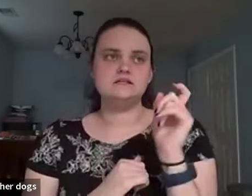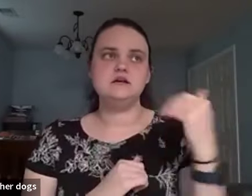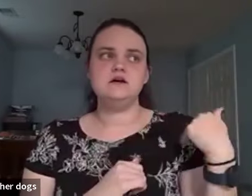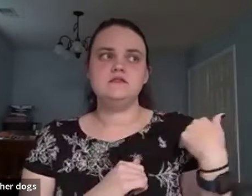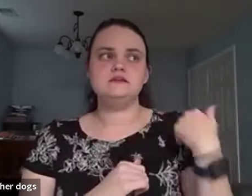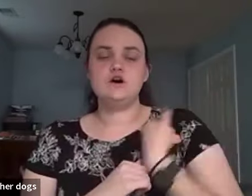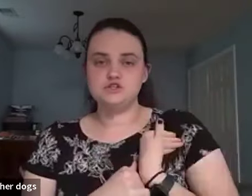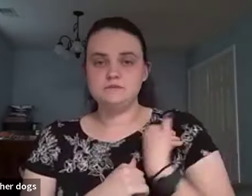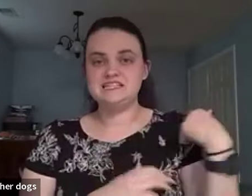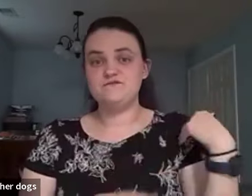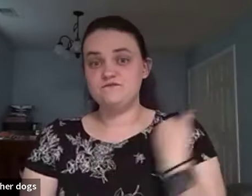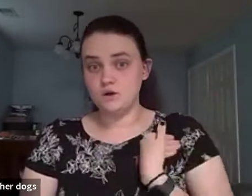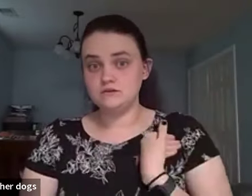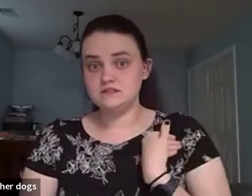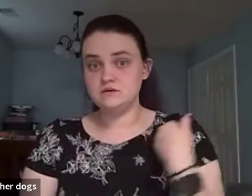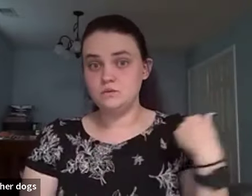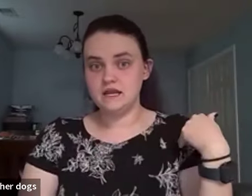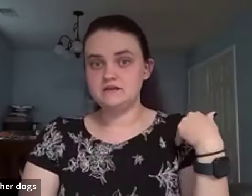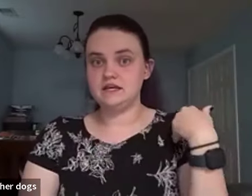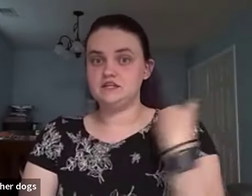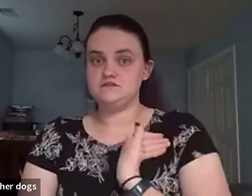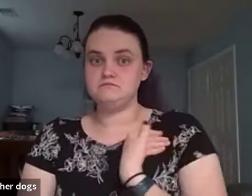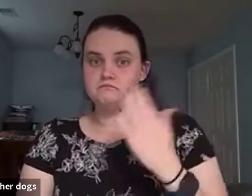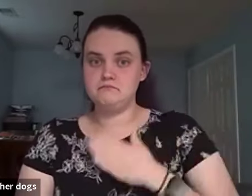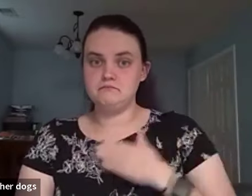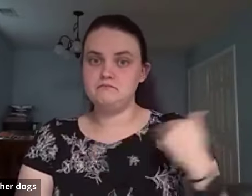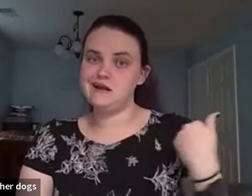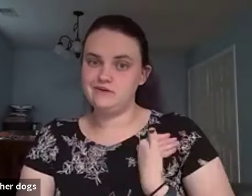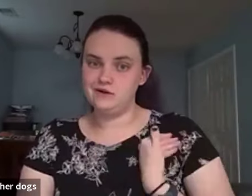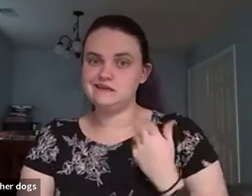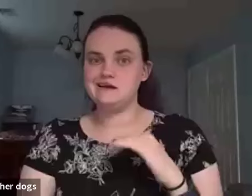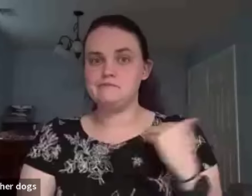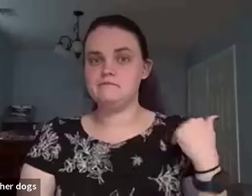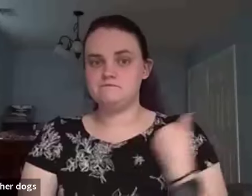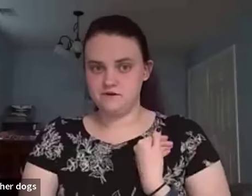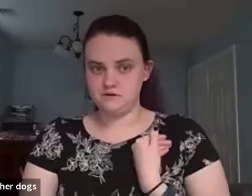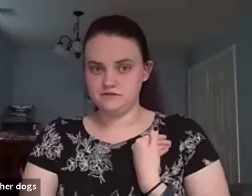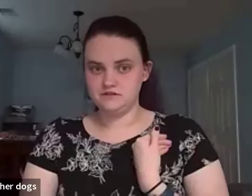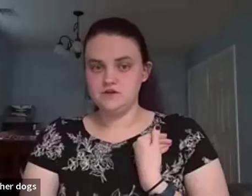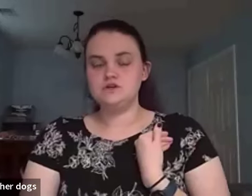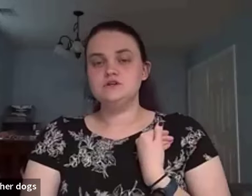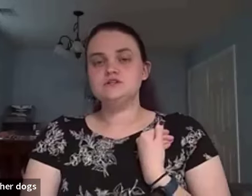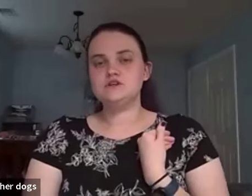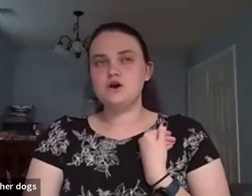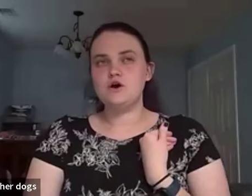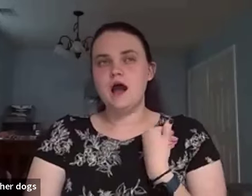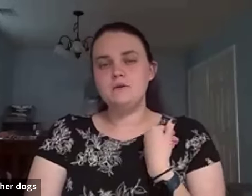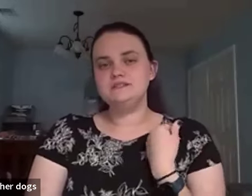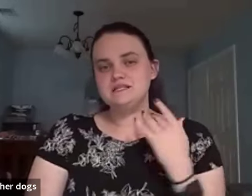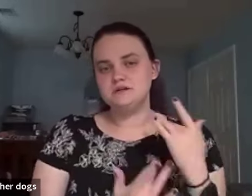because this also means fault one hand, like it's my fault. So I would